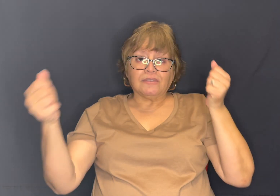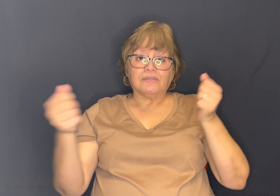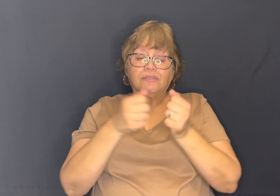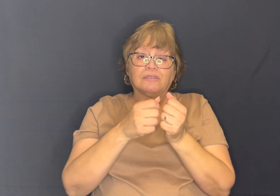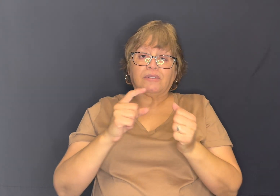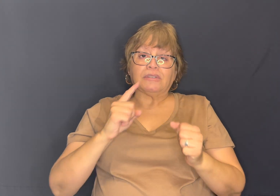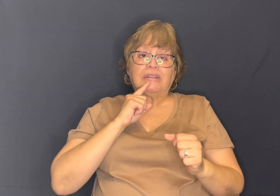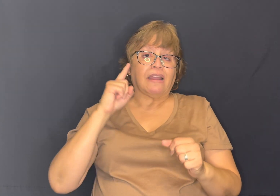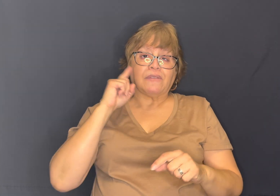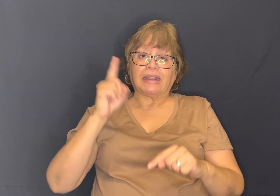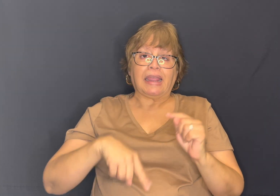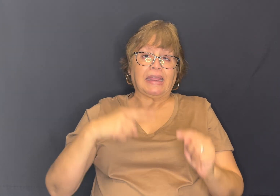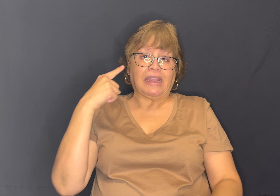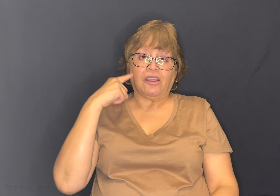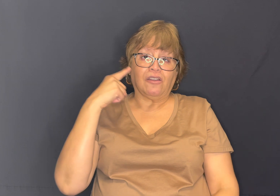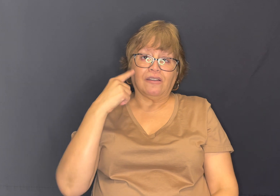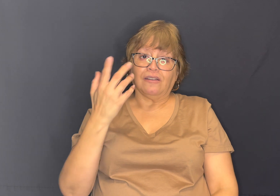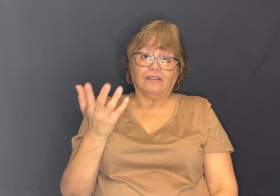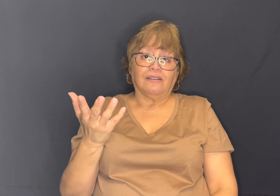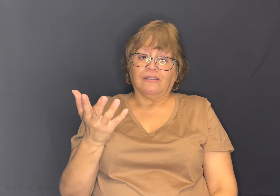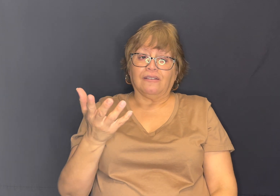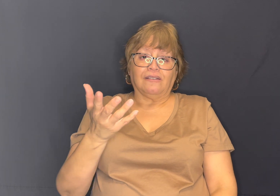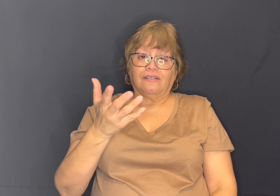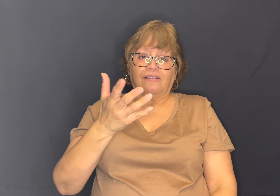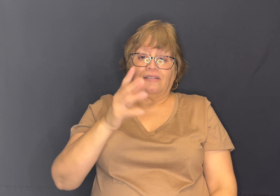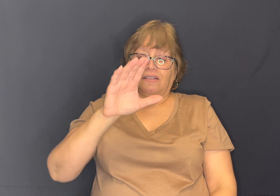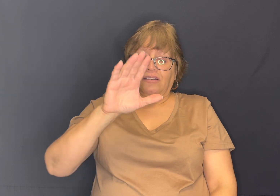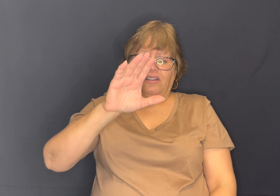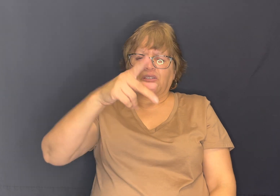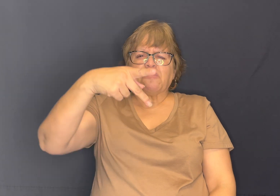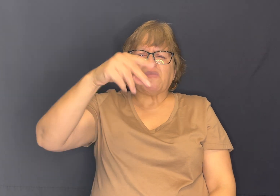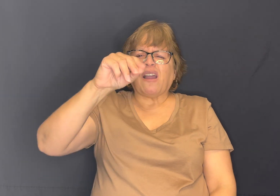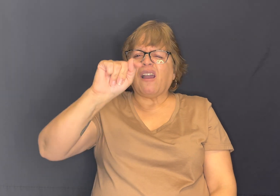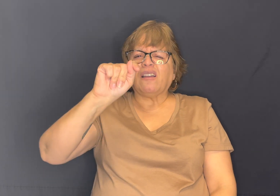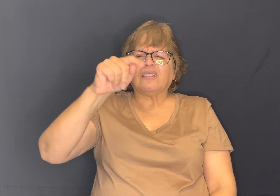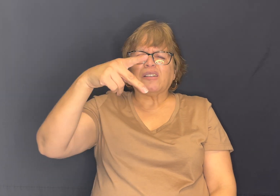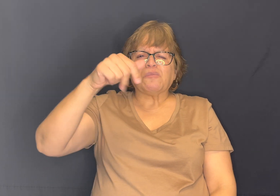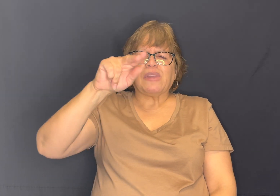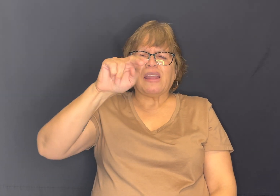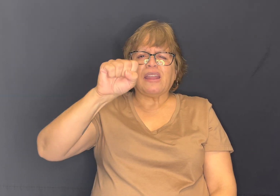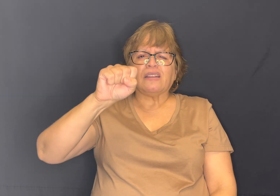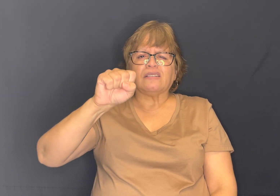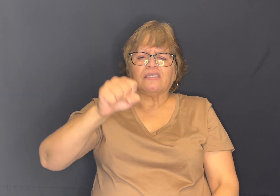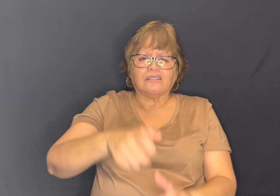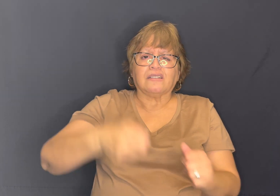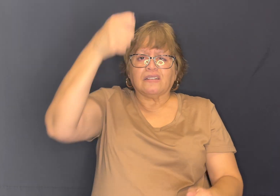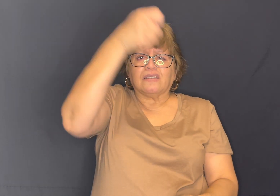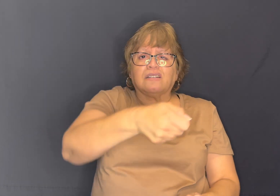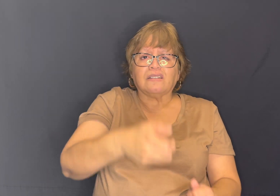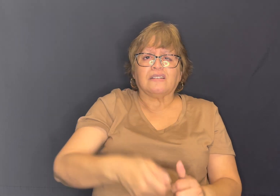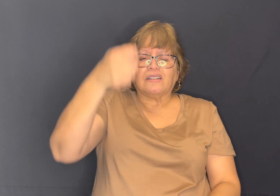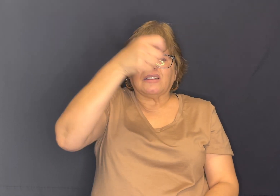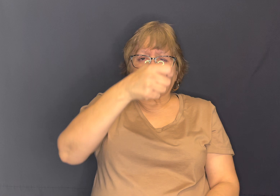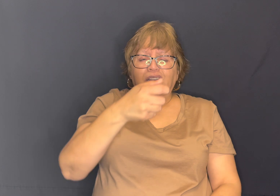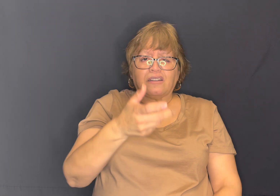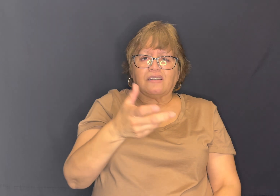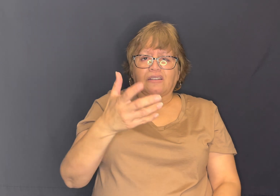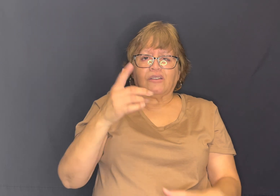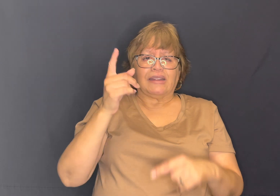like if there's a deaf person in the kitchen, you know, they can't hear opening the cabinets and closing the cabinets, pots and pans, you know, putting them down on